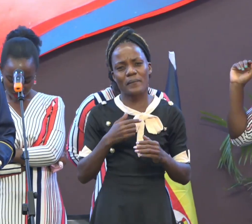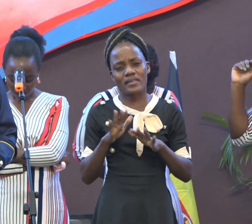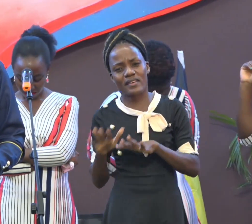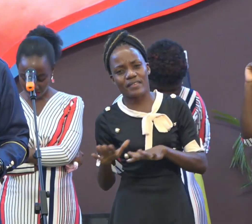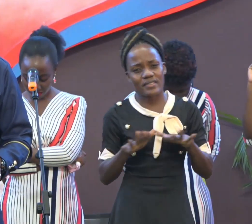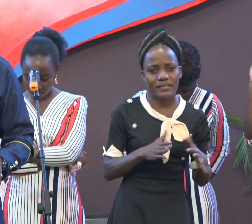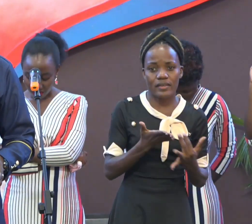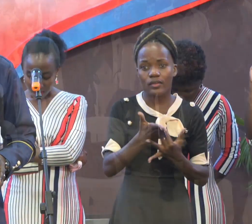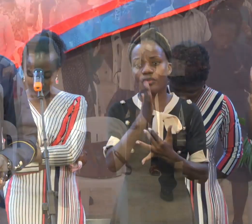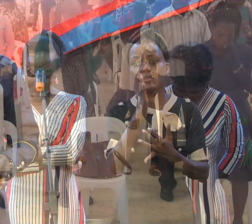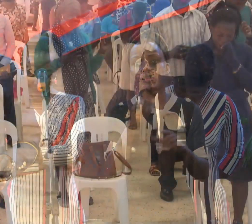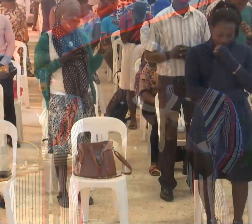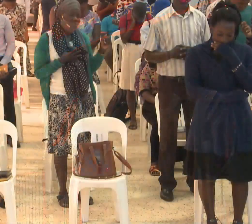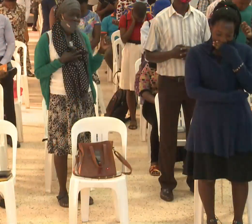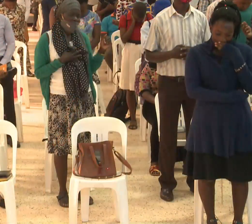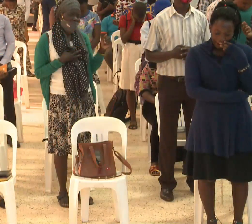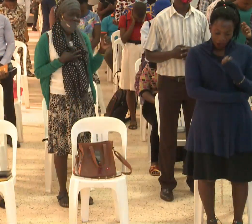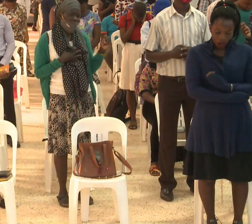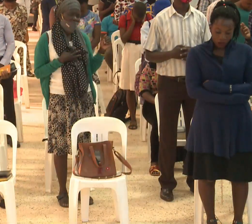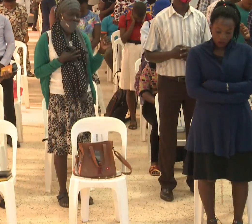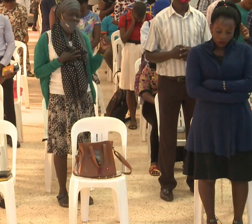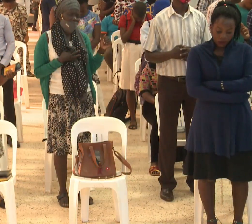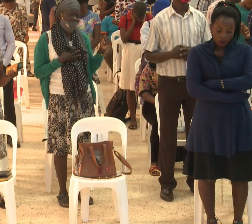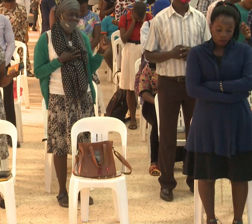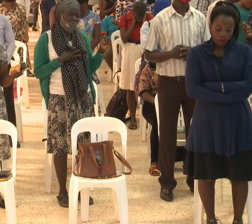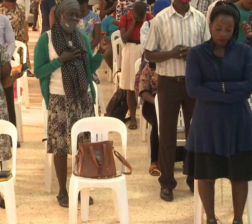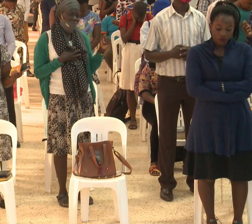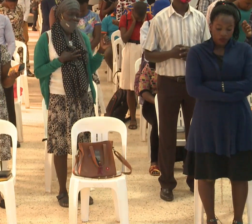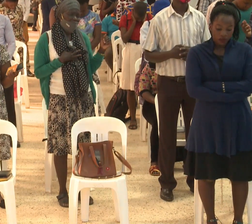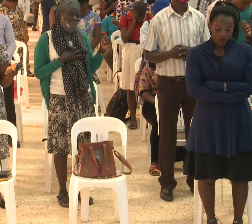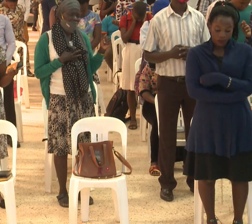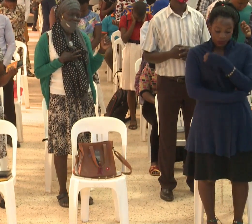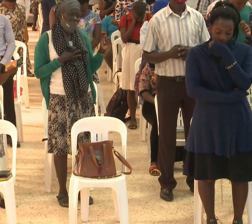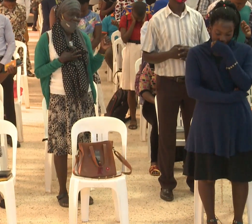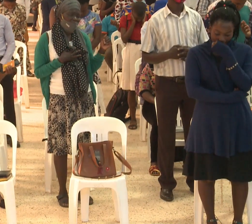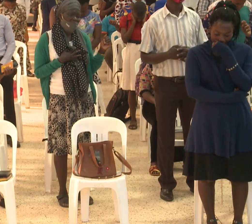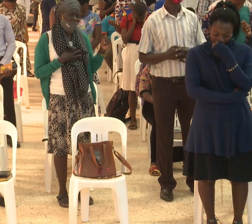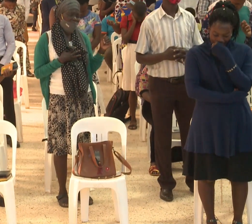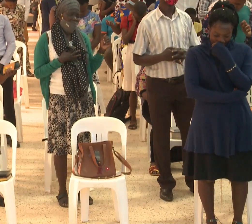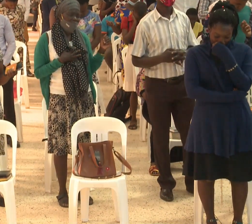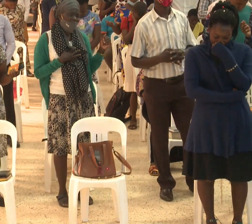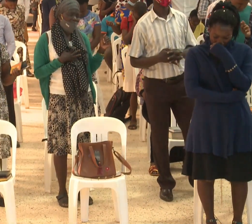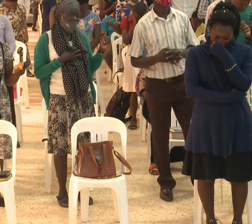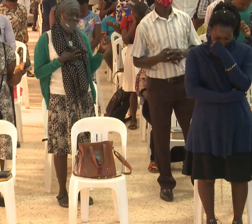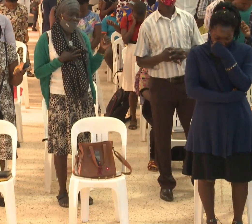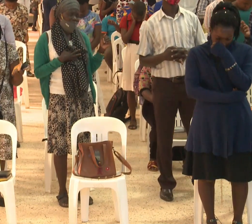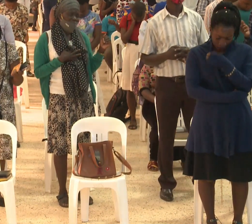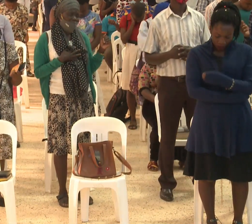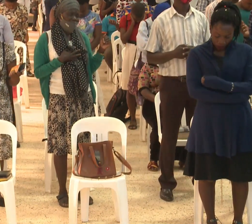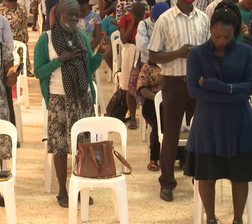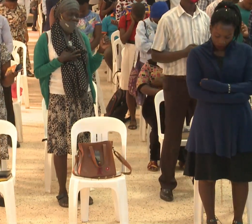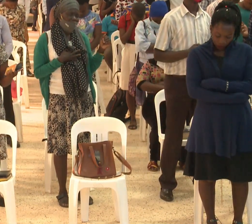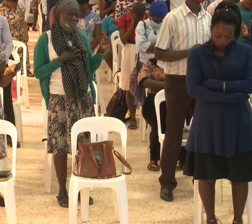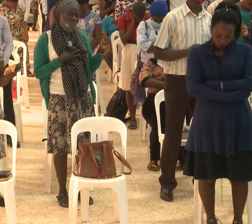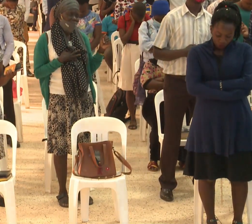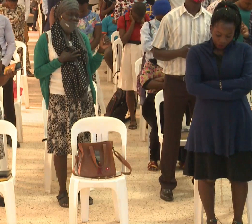me cry. Nga bwe waŋŋamba. Just like you told me. Eri abo ng'ekiro kyabwe kyayonooneka. There are